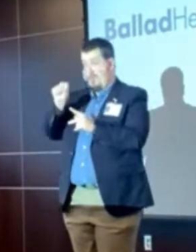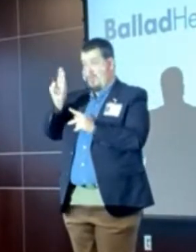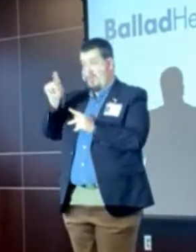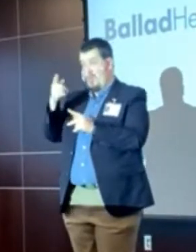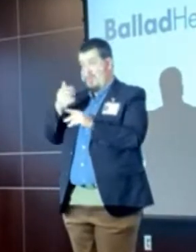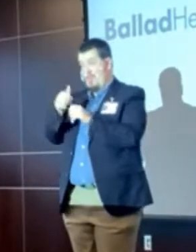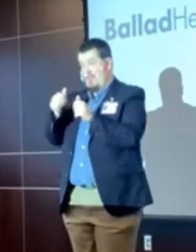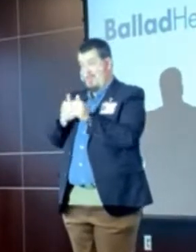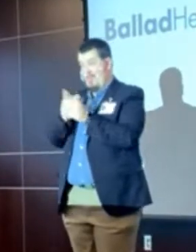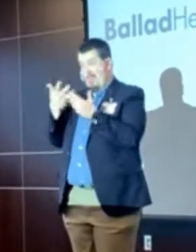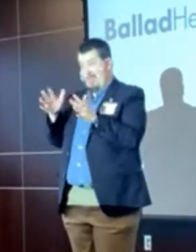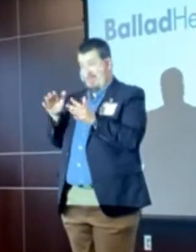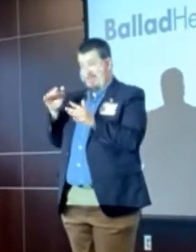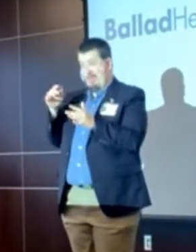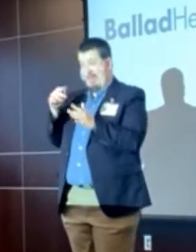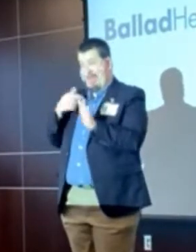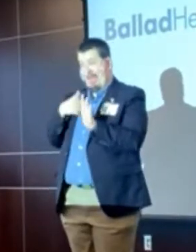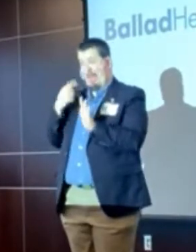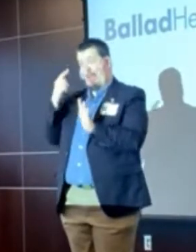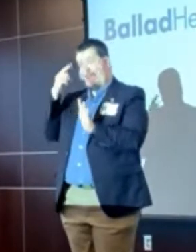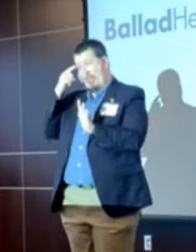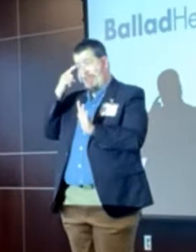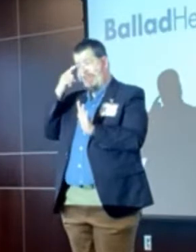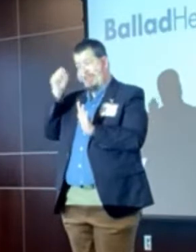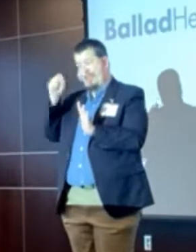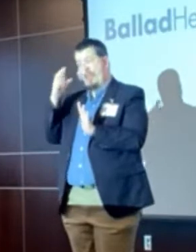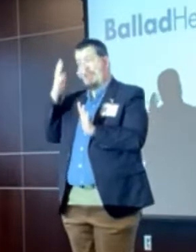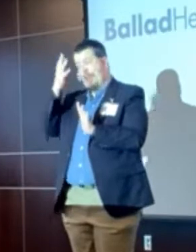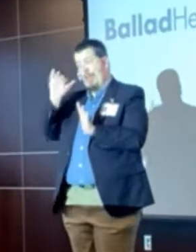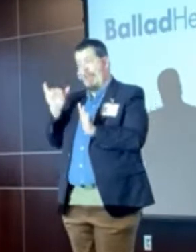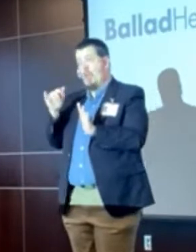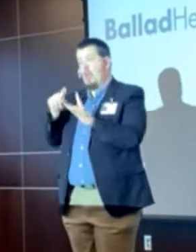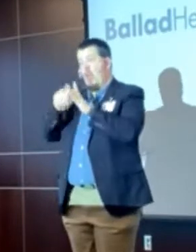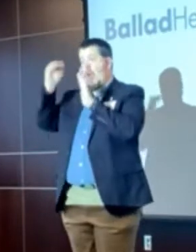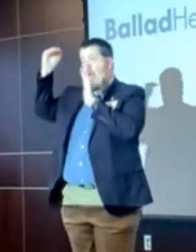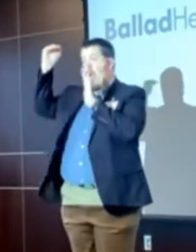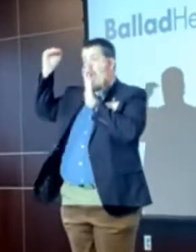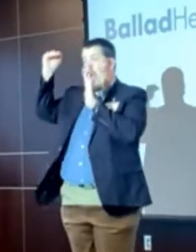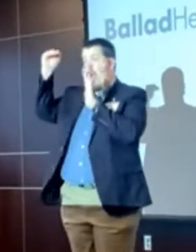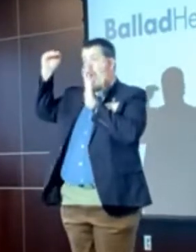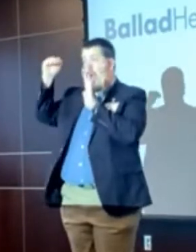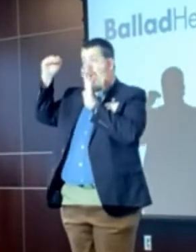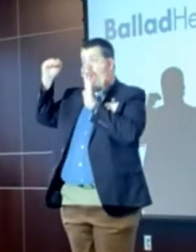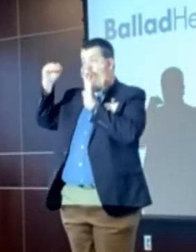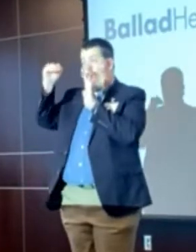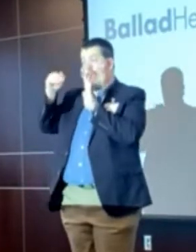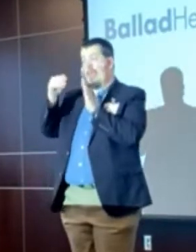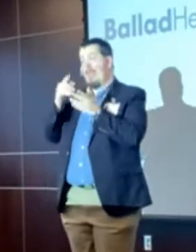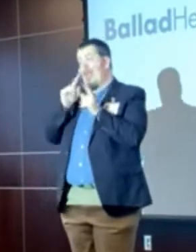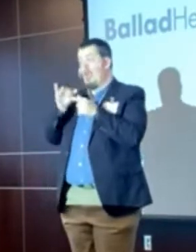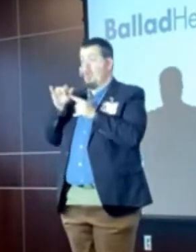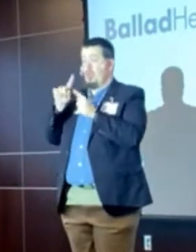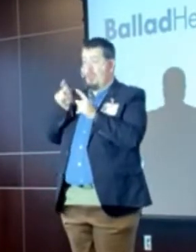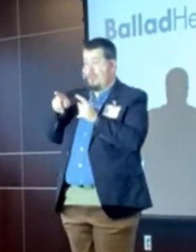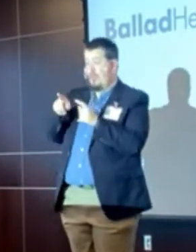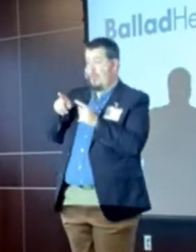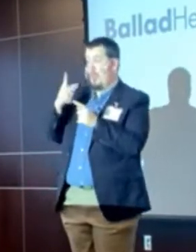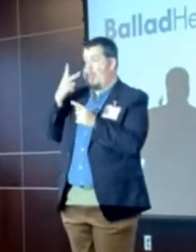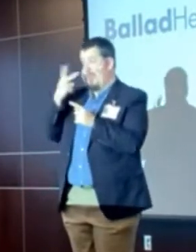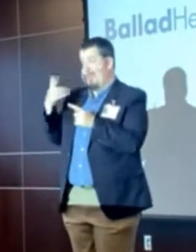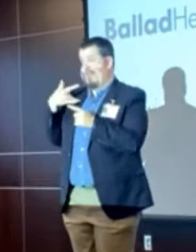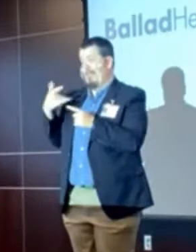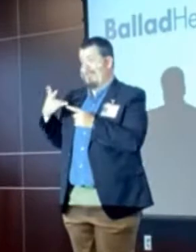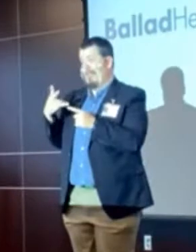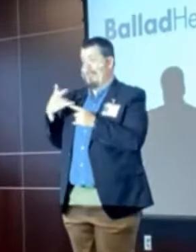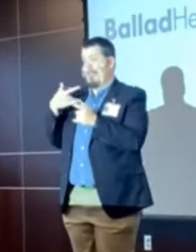be behind us at this point? It appears to be. I think it's starting to come down, and so I guess to answer your question, we have seen a